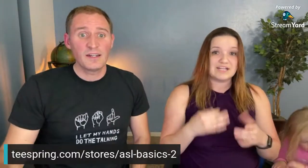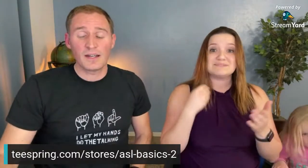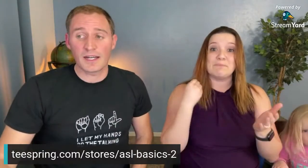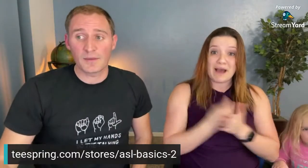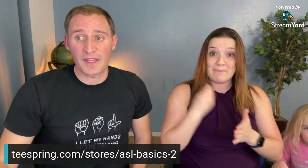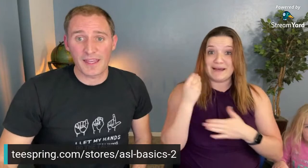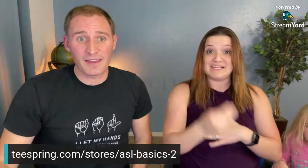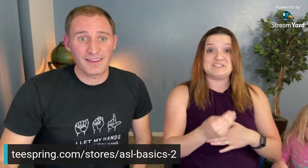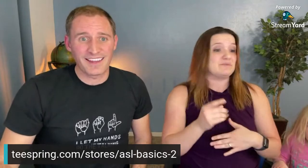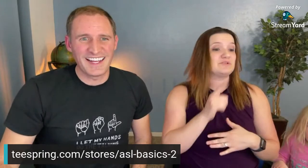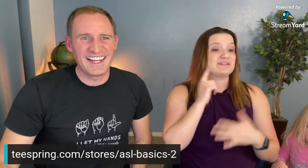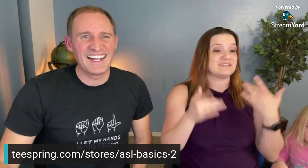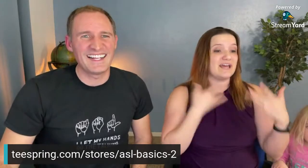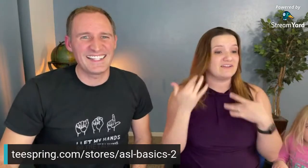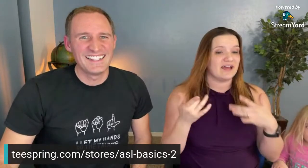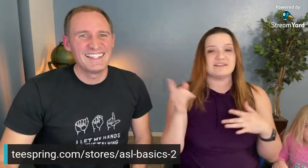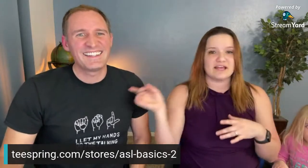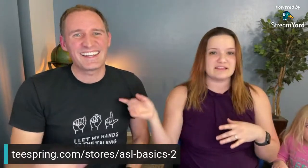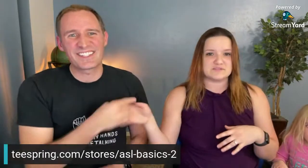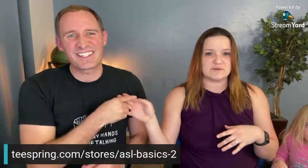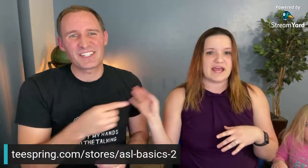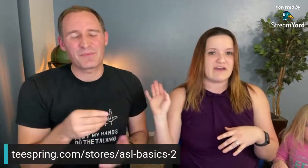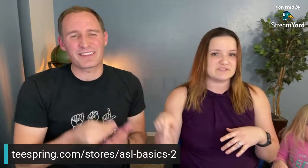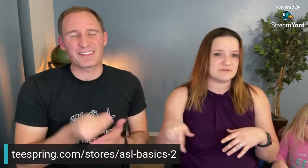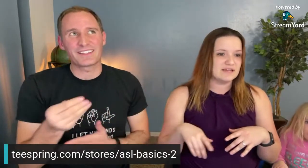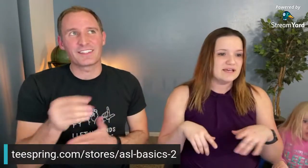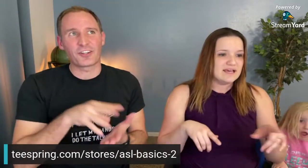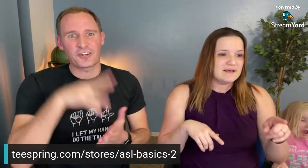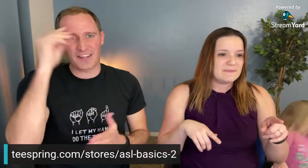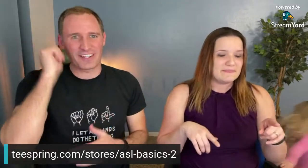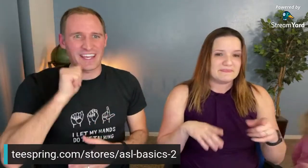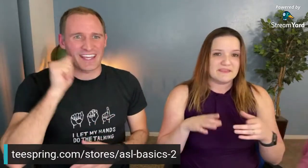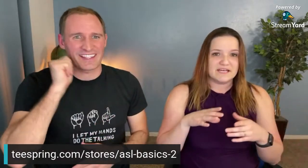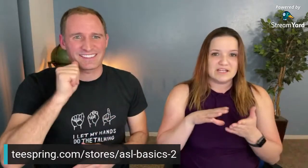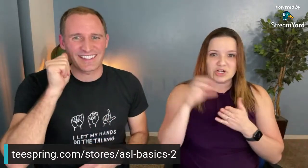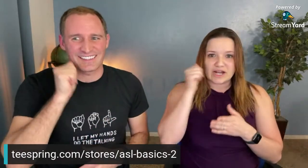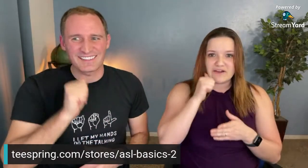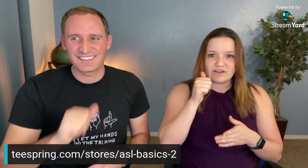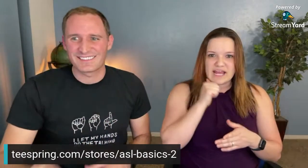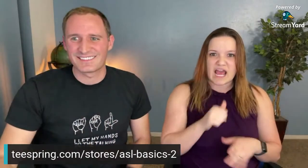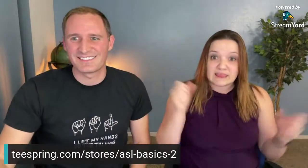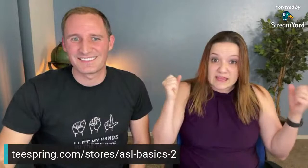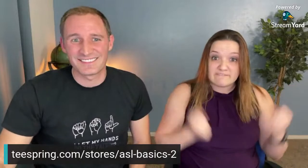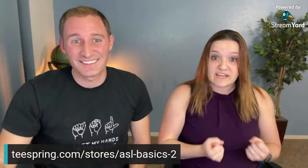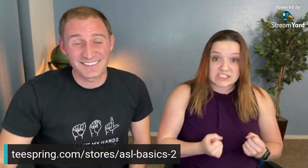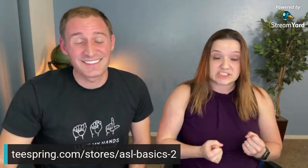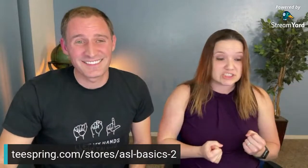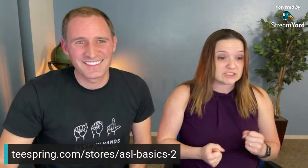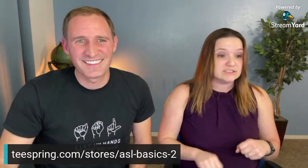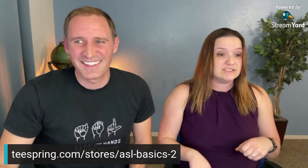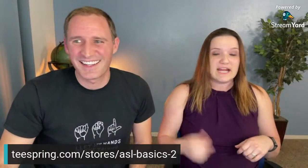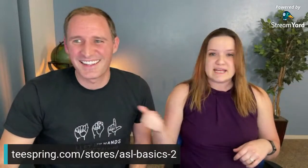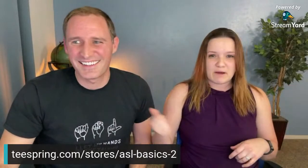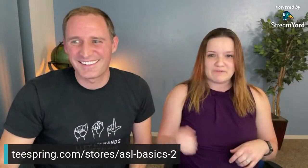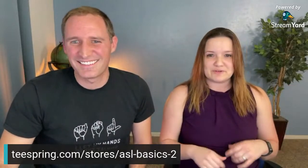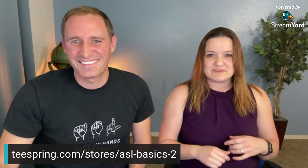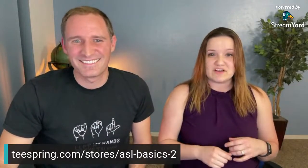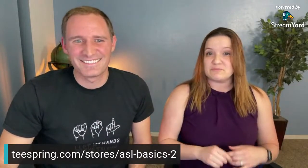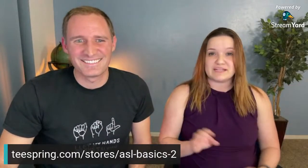just bought mine too. I'm so excited. Not this one. She bought the Learn Every Day. Learn Every Day. I love that shirt. And he bought one for himself, but he